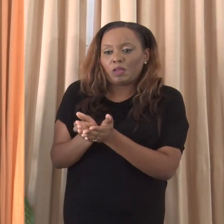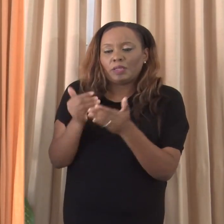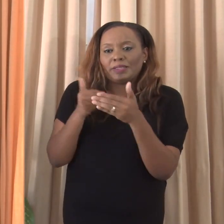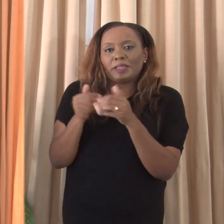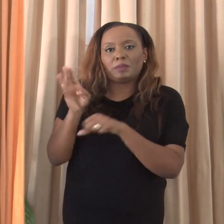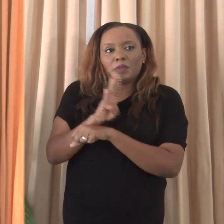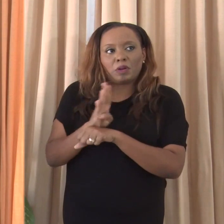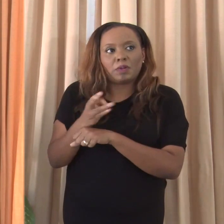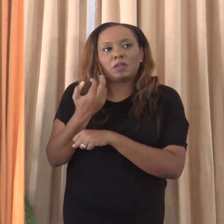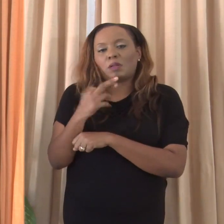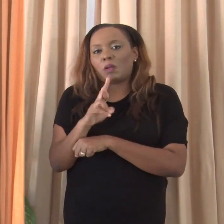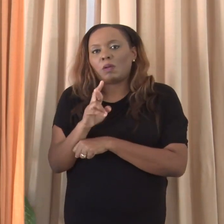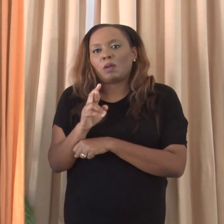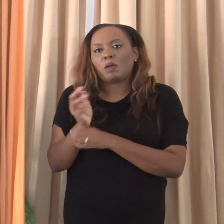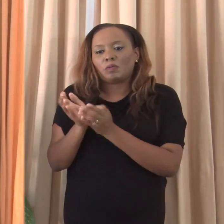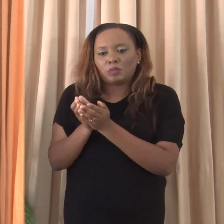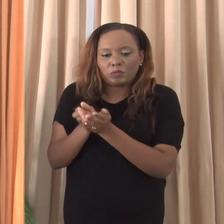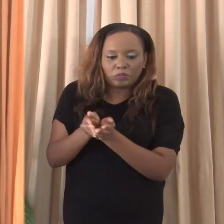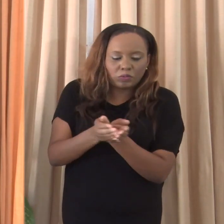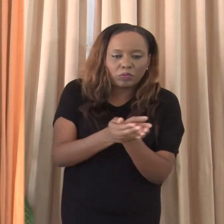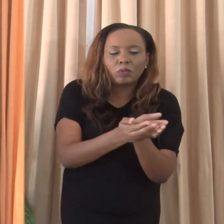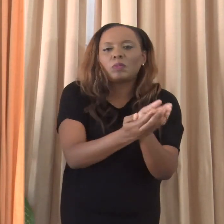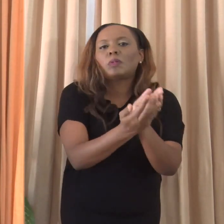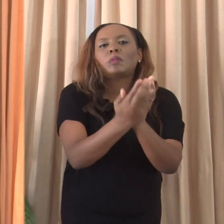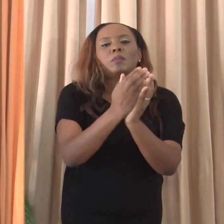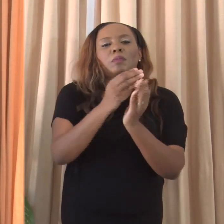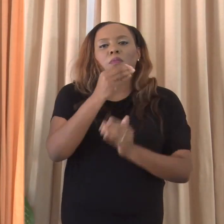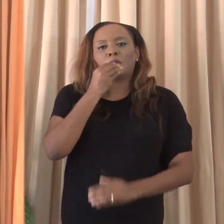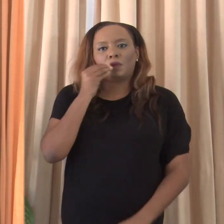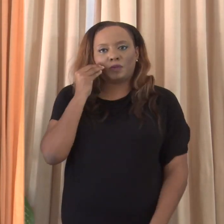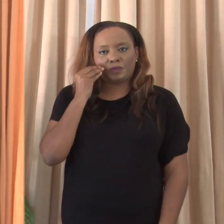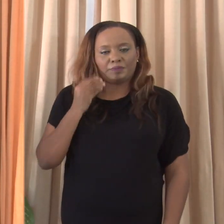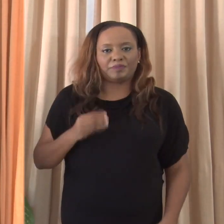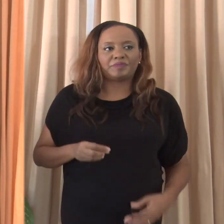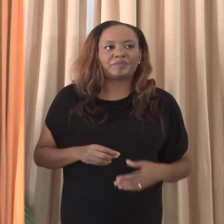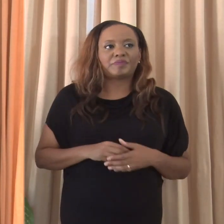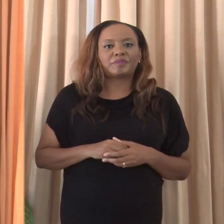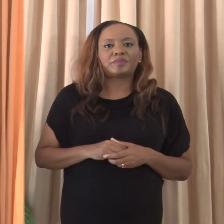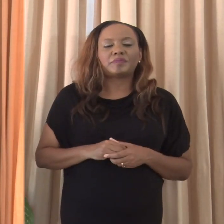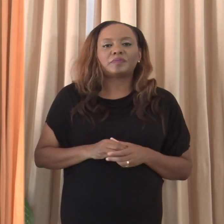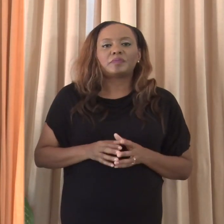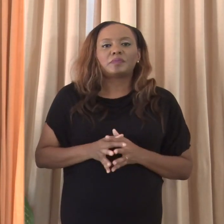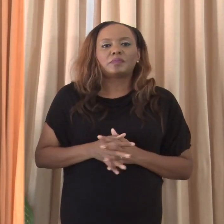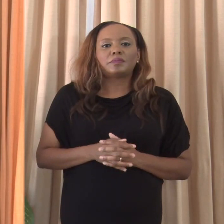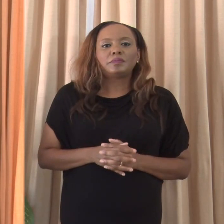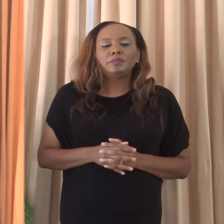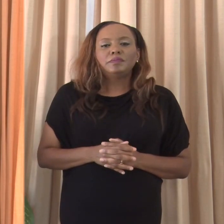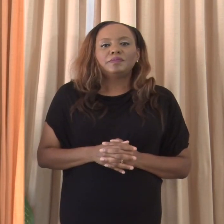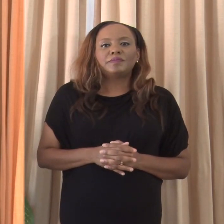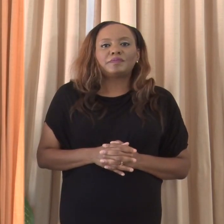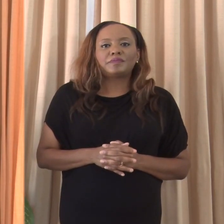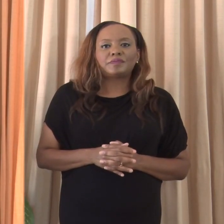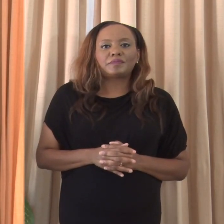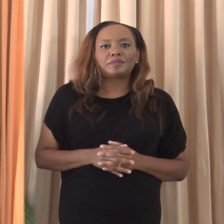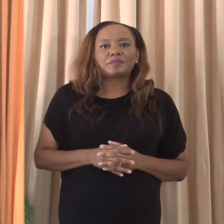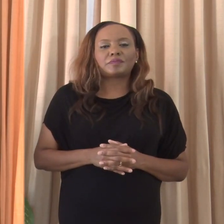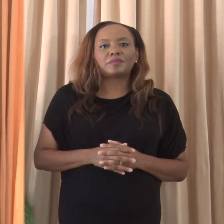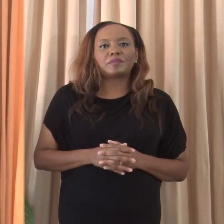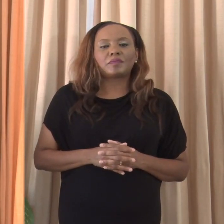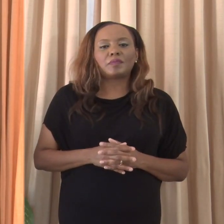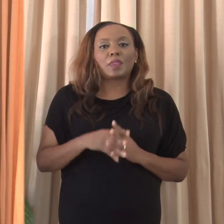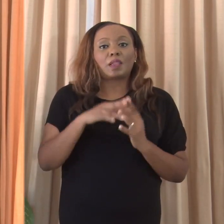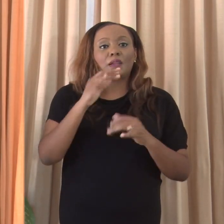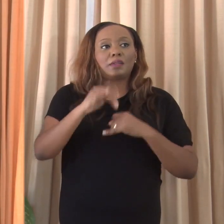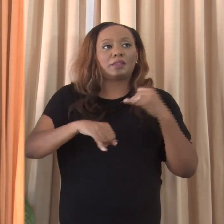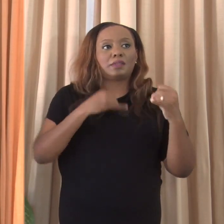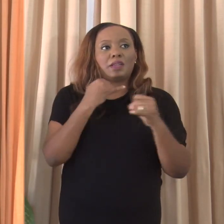or alternatively go back from whence they came in due course. Bear in mind that the cessation to international cruising was